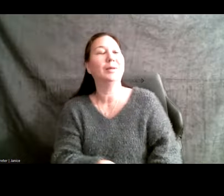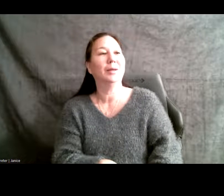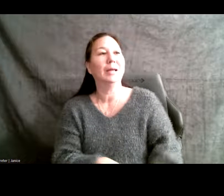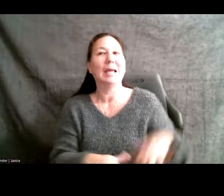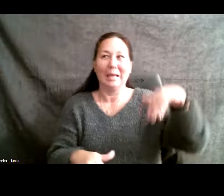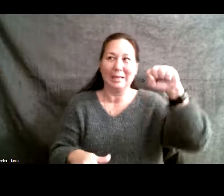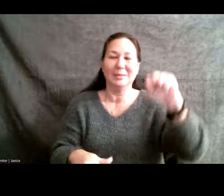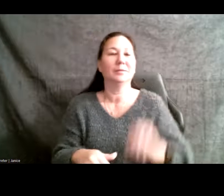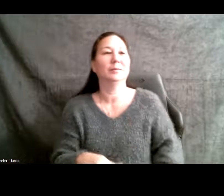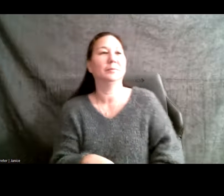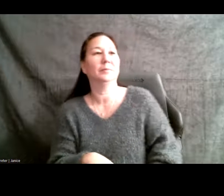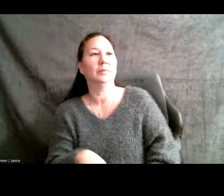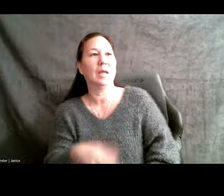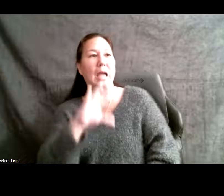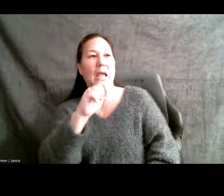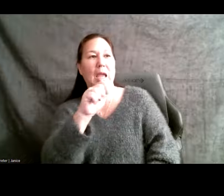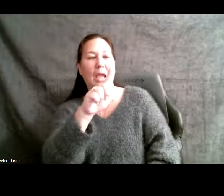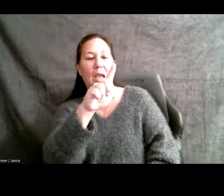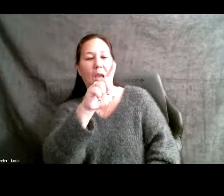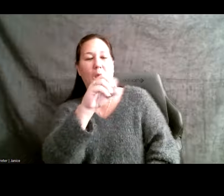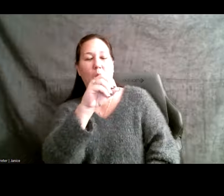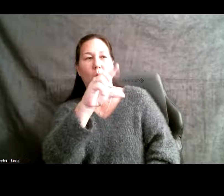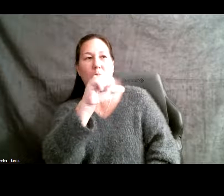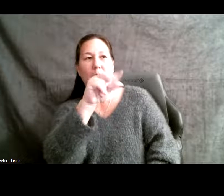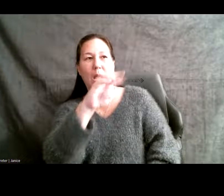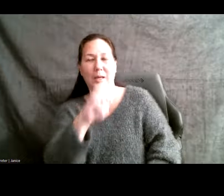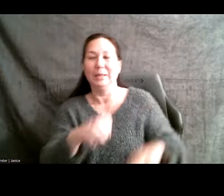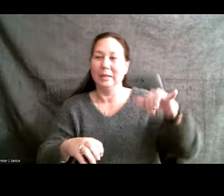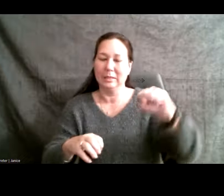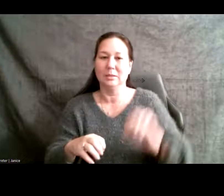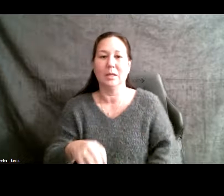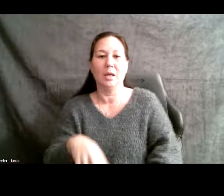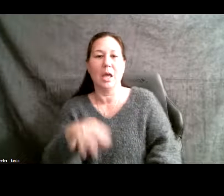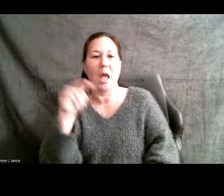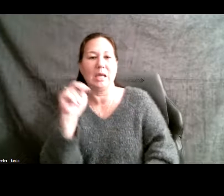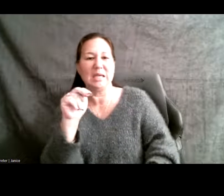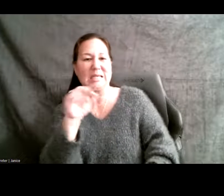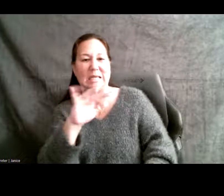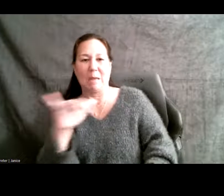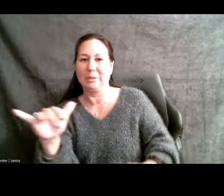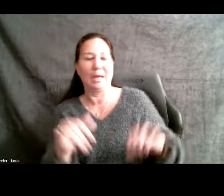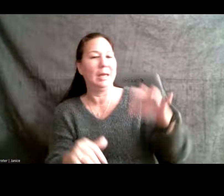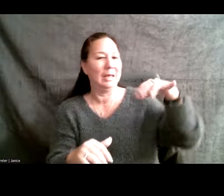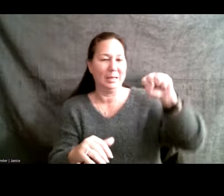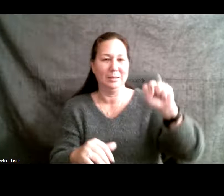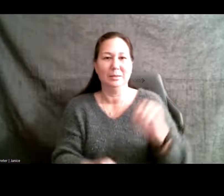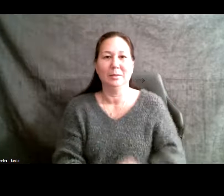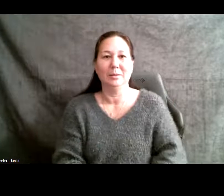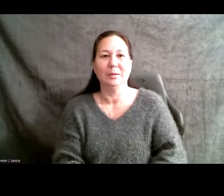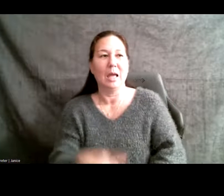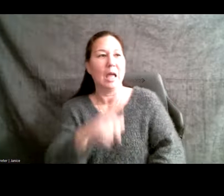Caroline, Yes. thank you. Namrata, Yes. thank you.